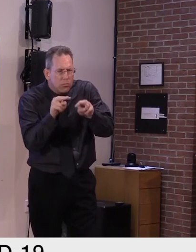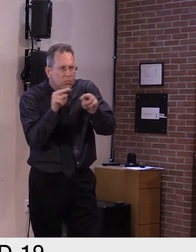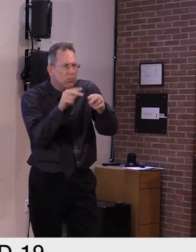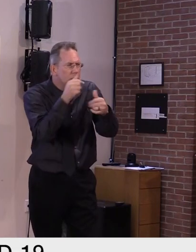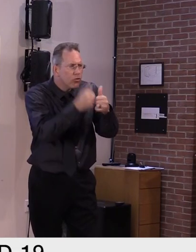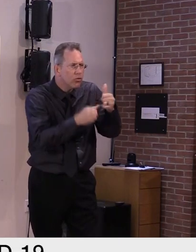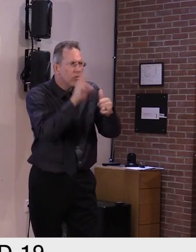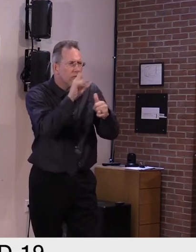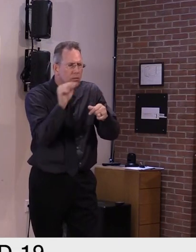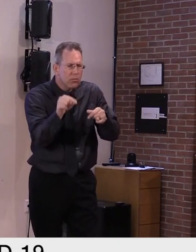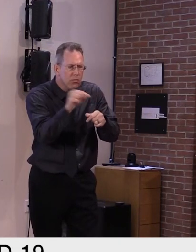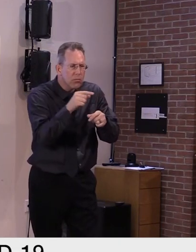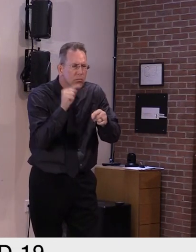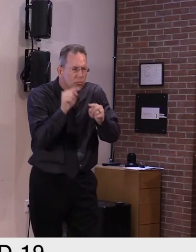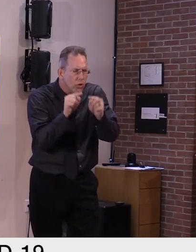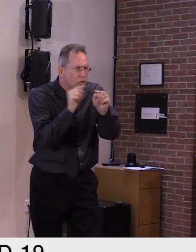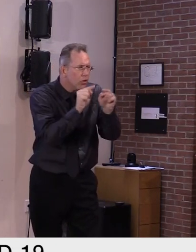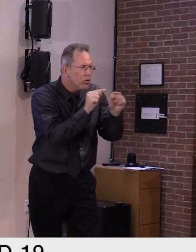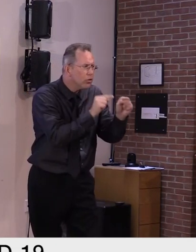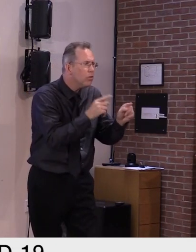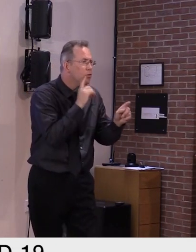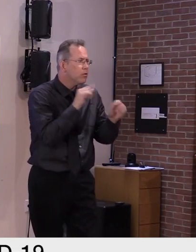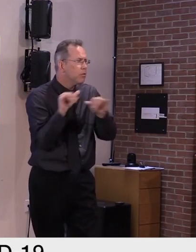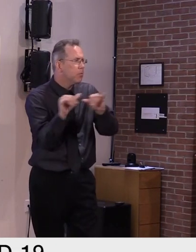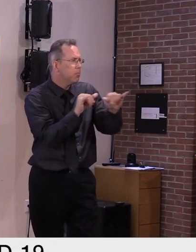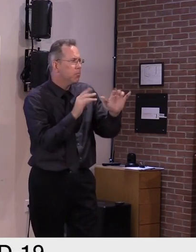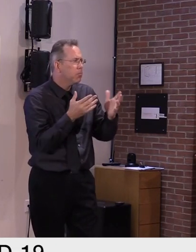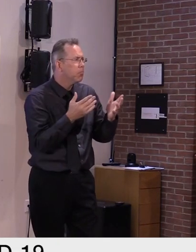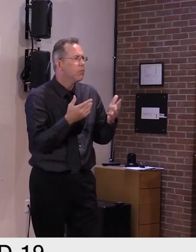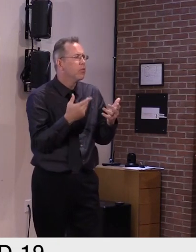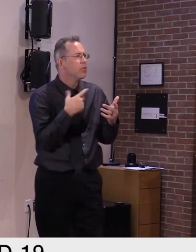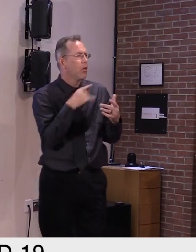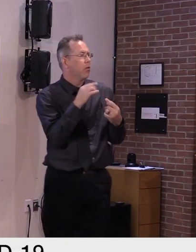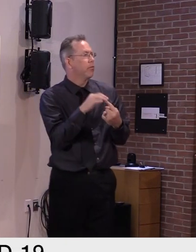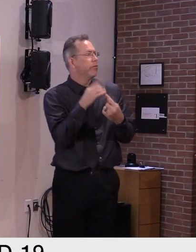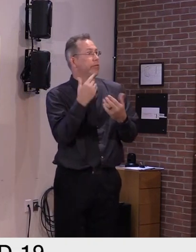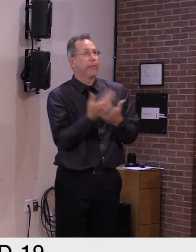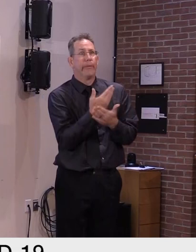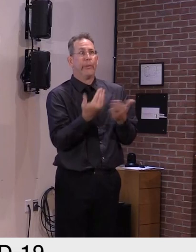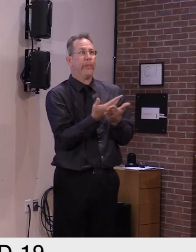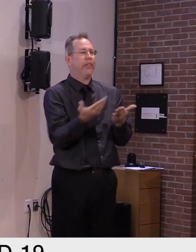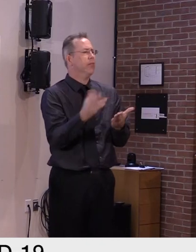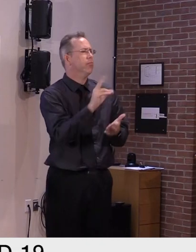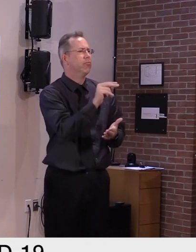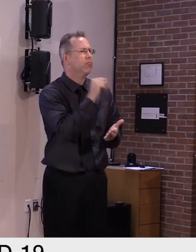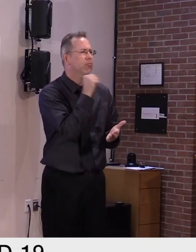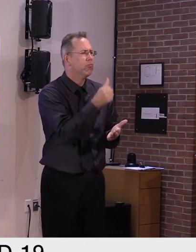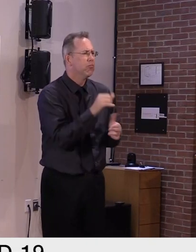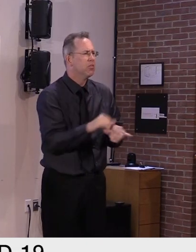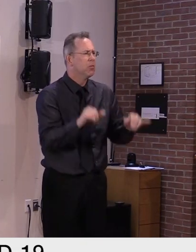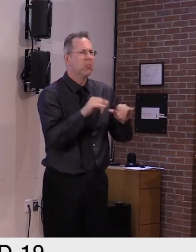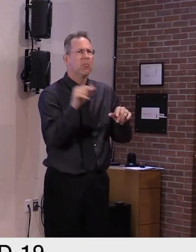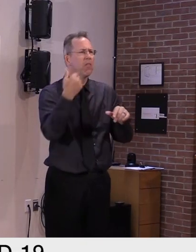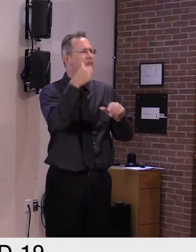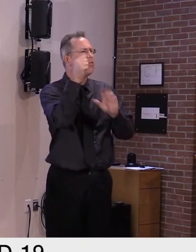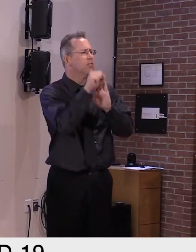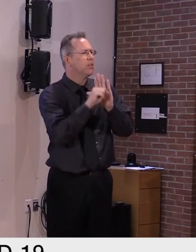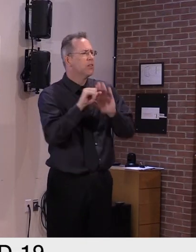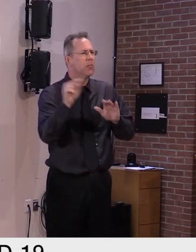increased case growth as well. So this is not unique to Vermont. All of the states in the province of Quebec,